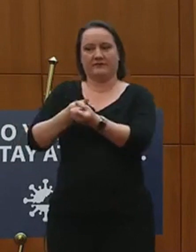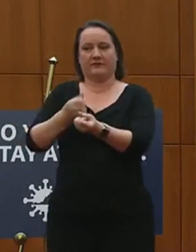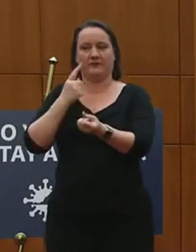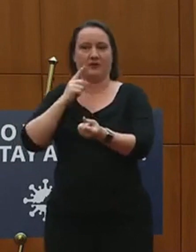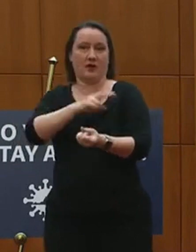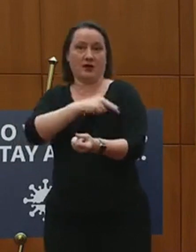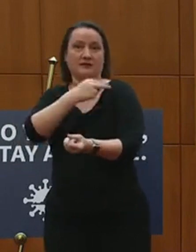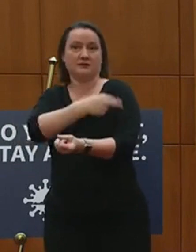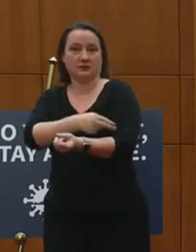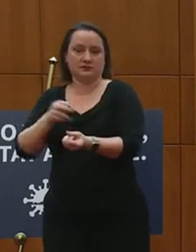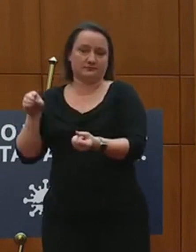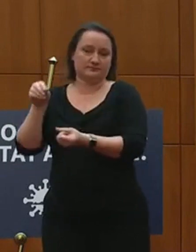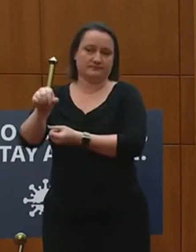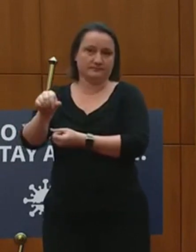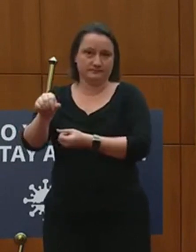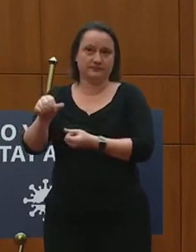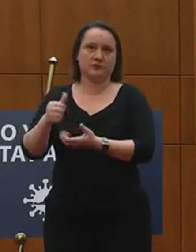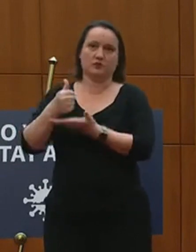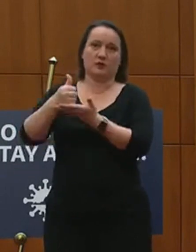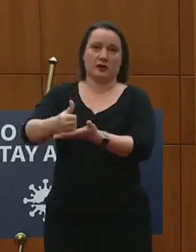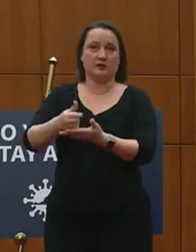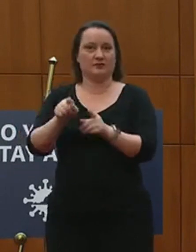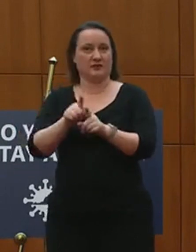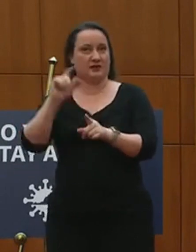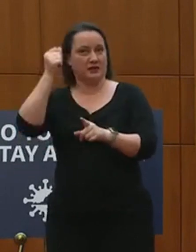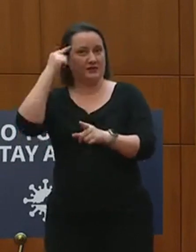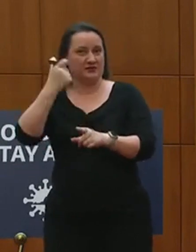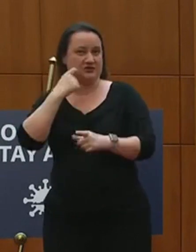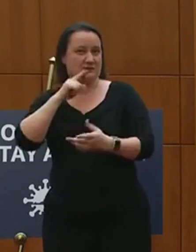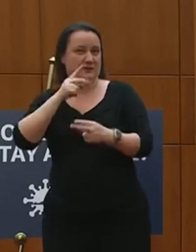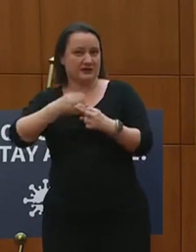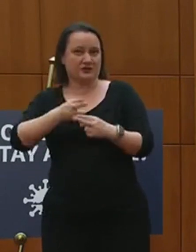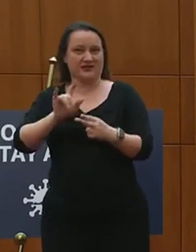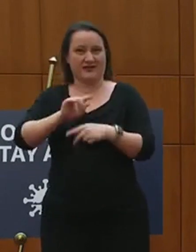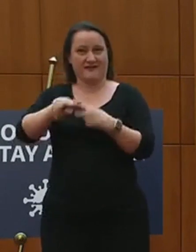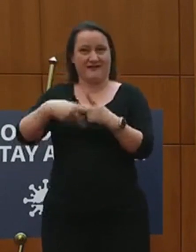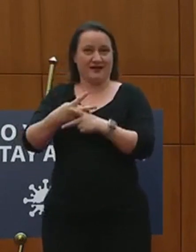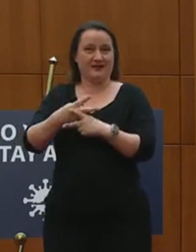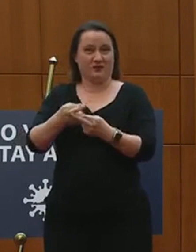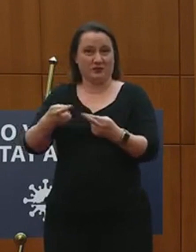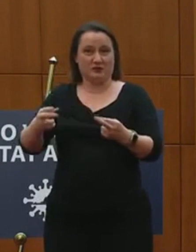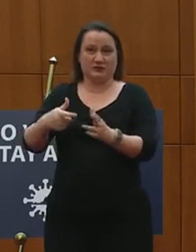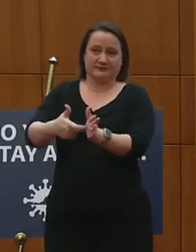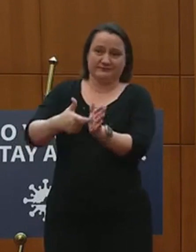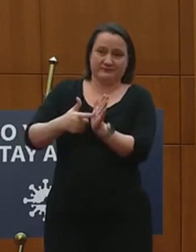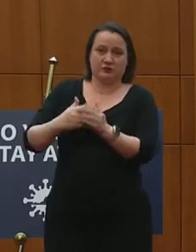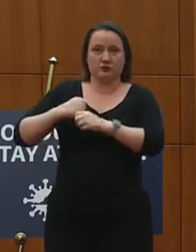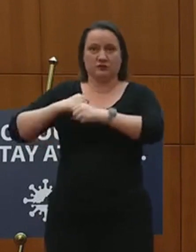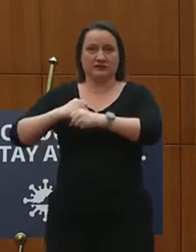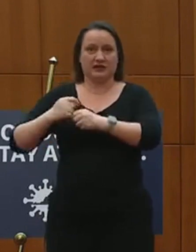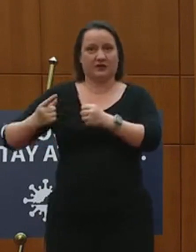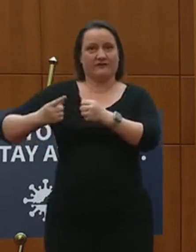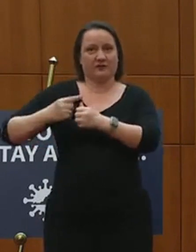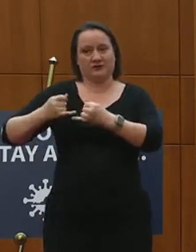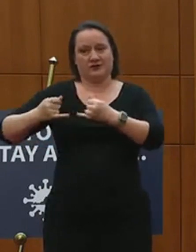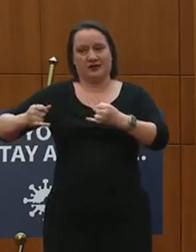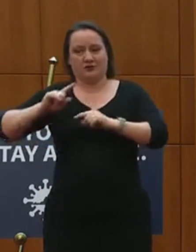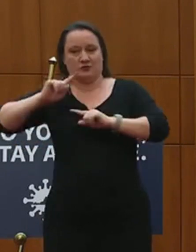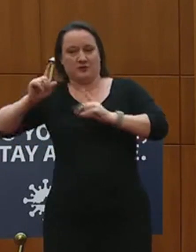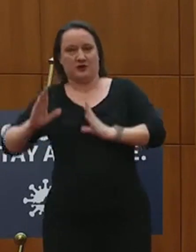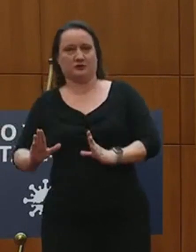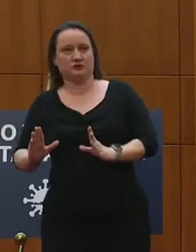as what you just heard the governor mention, the type of resources that are needed to protect our first-line responders that